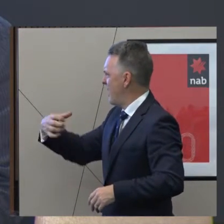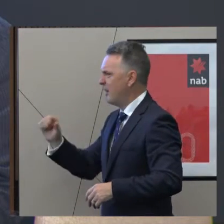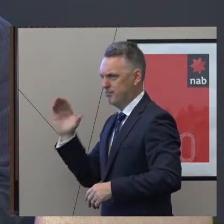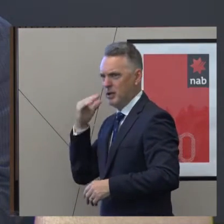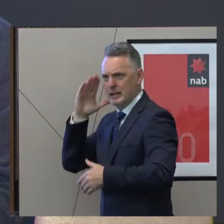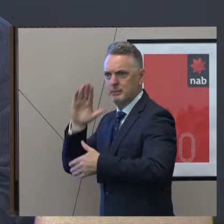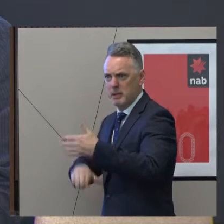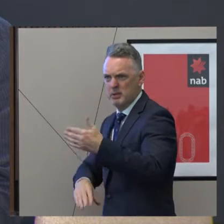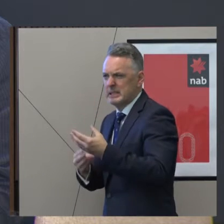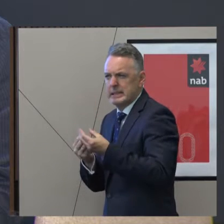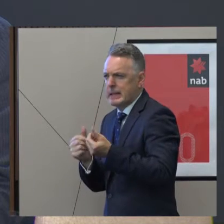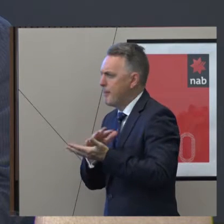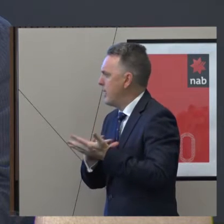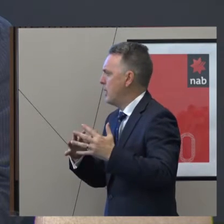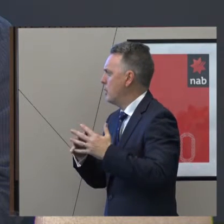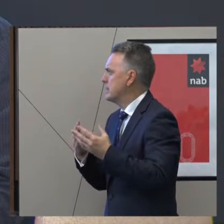way or form of